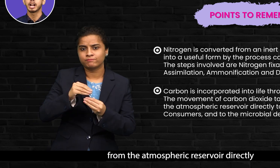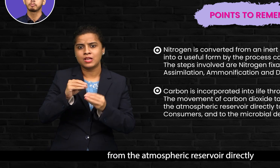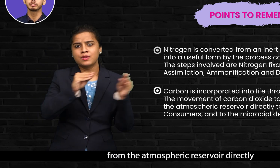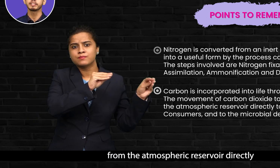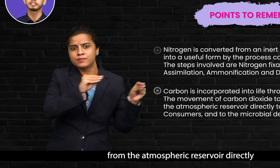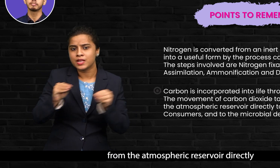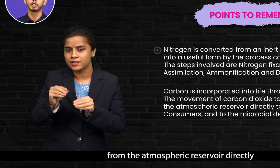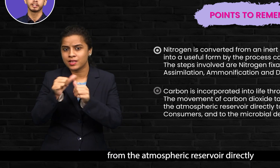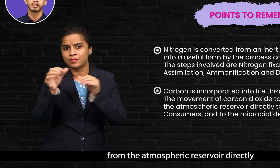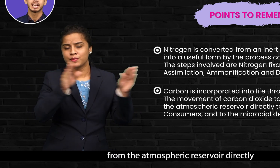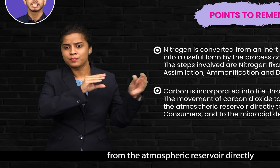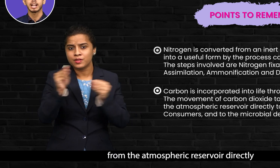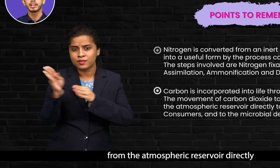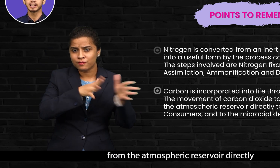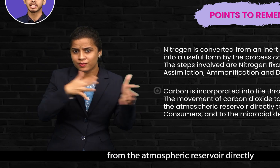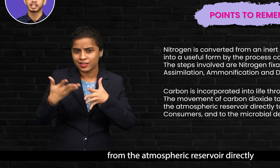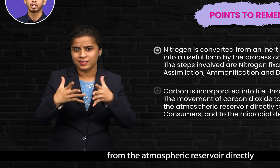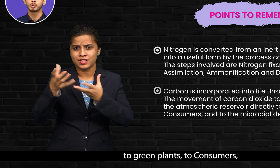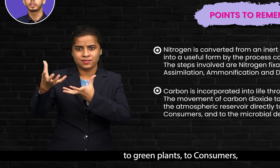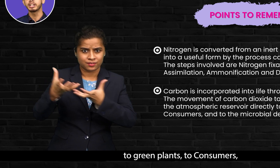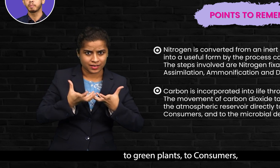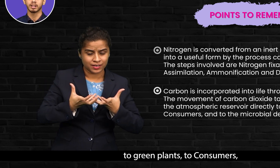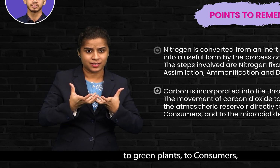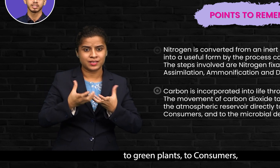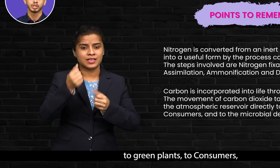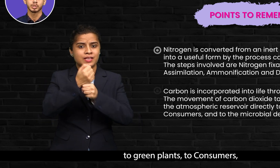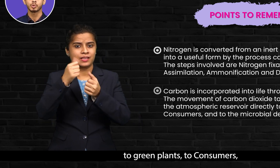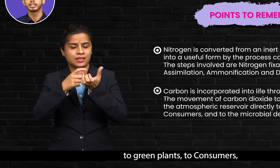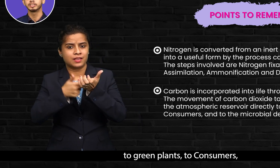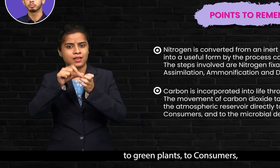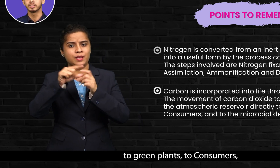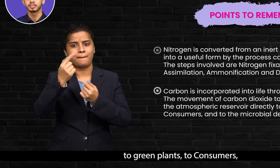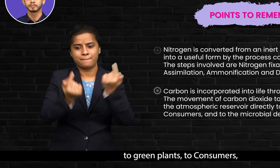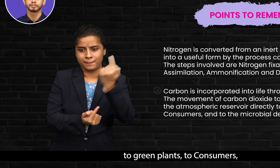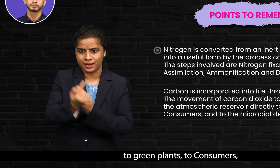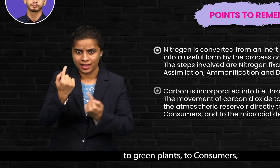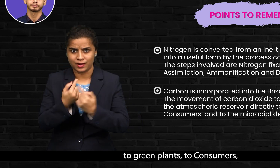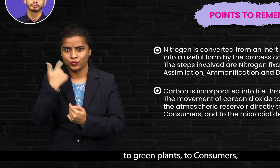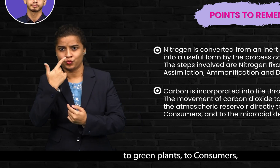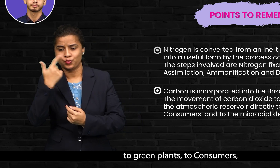the atmospheric reservoir directly to green plants, to consumers,